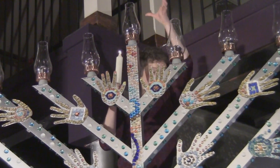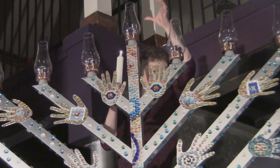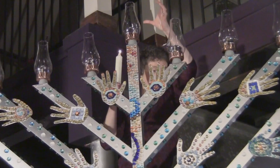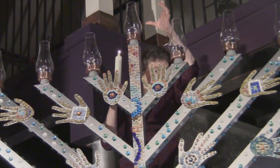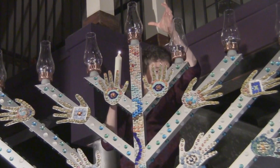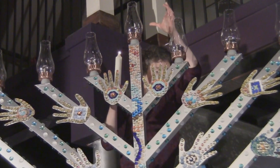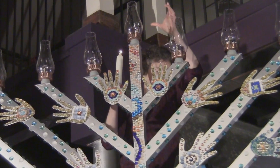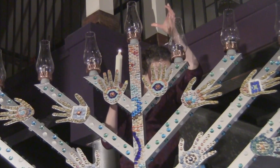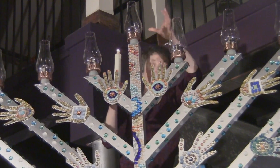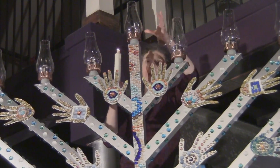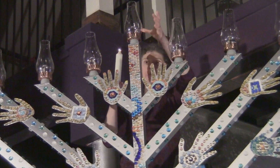Take this off.